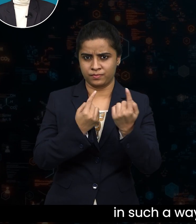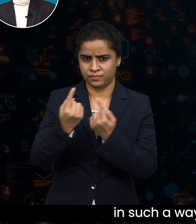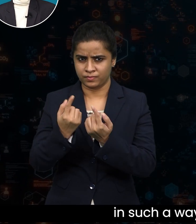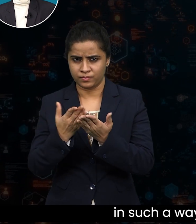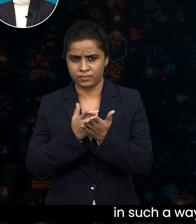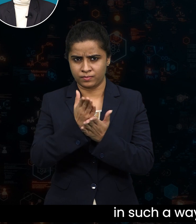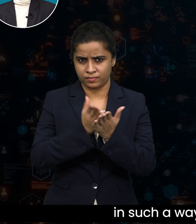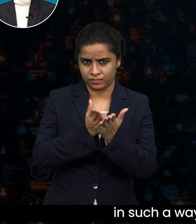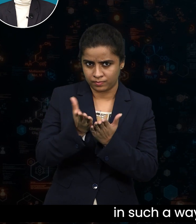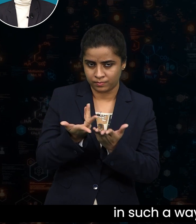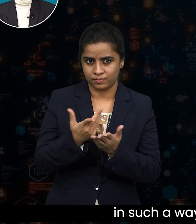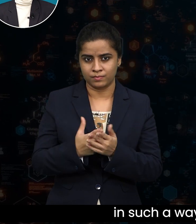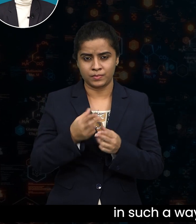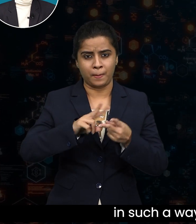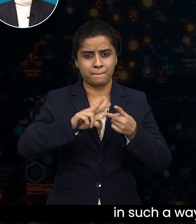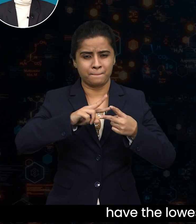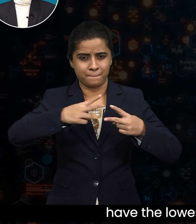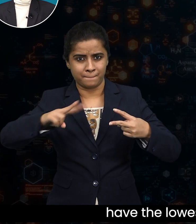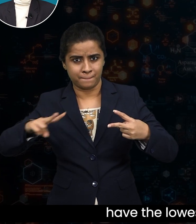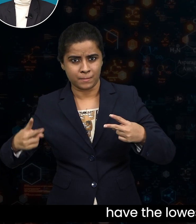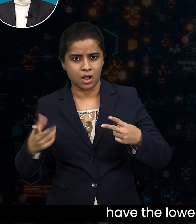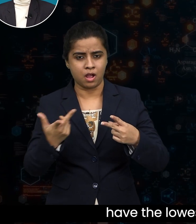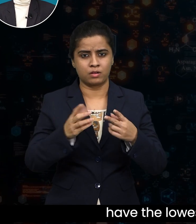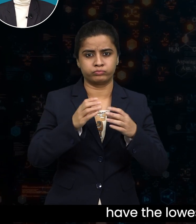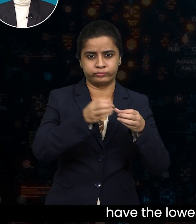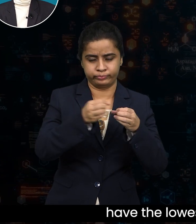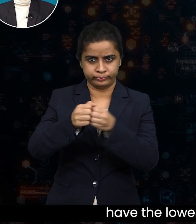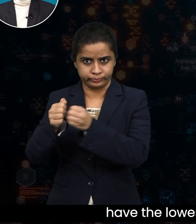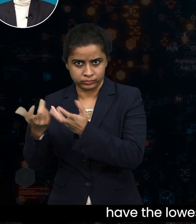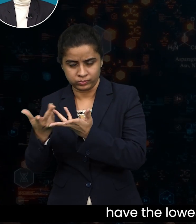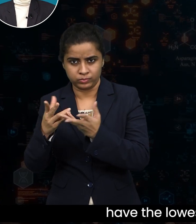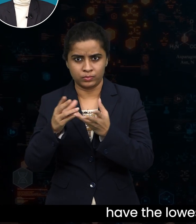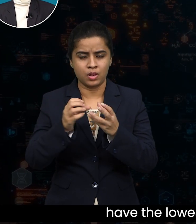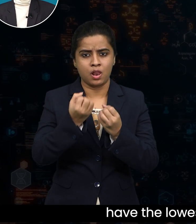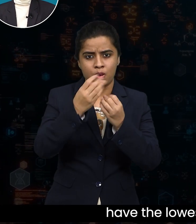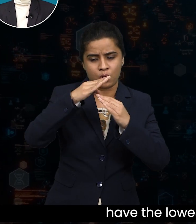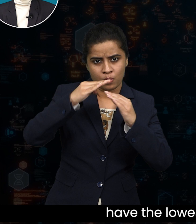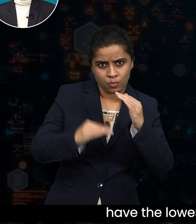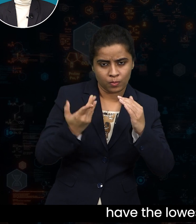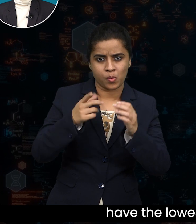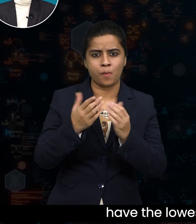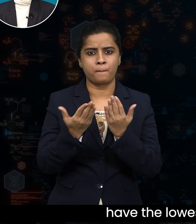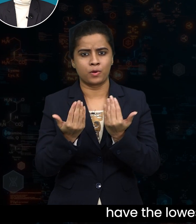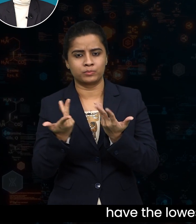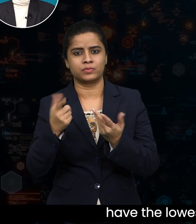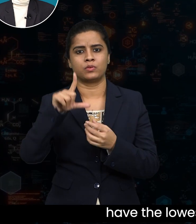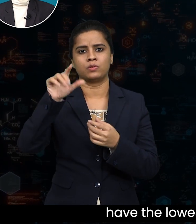a way that the multiple bonds have the lowest possible locant number.